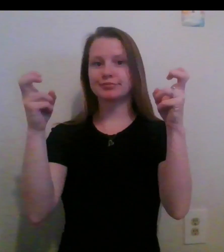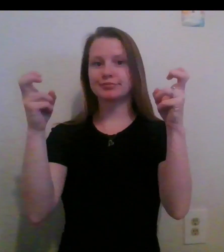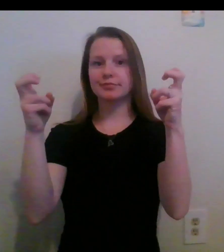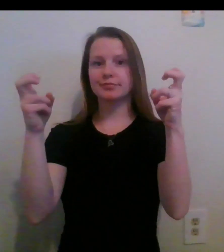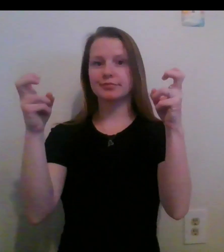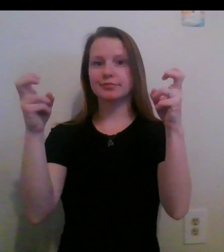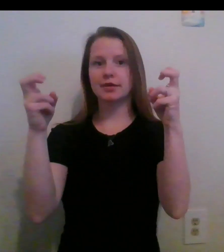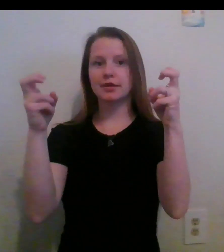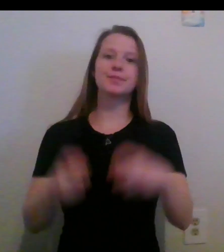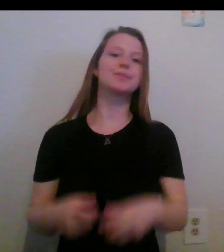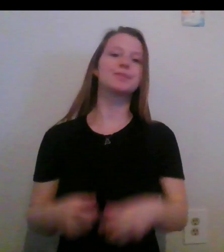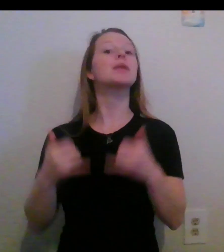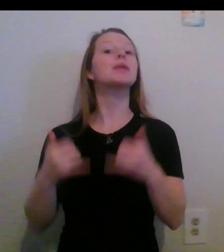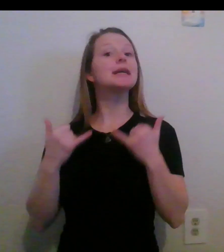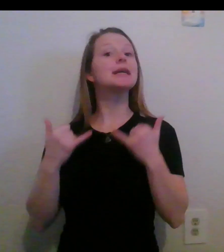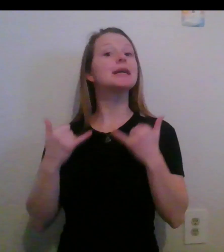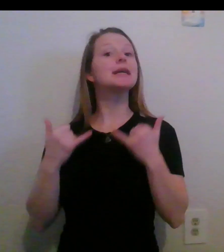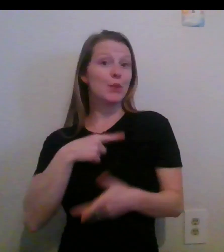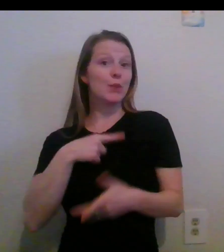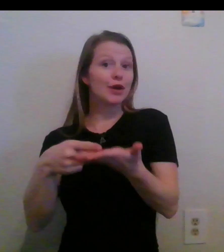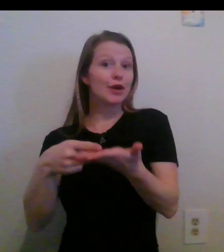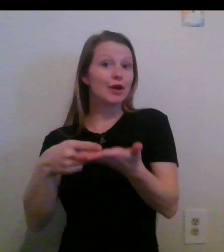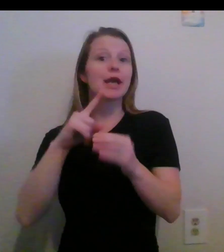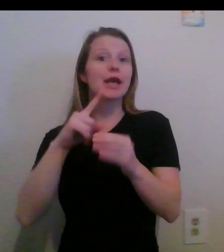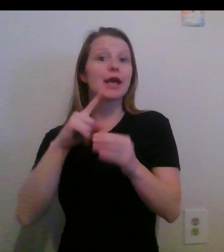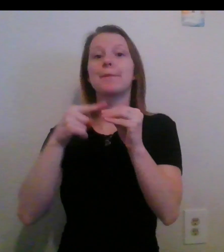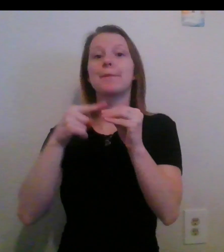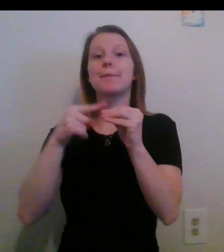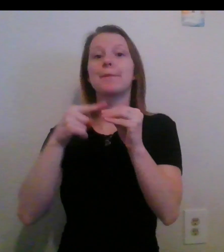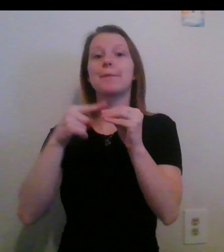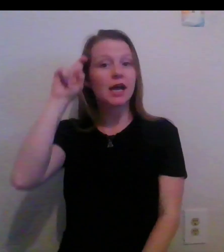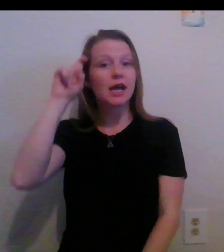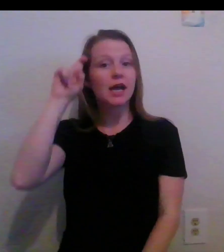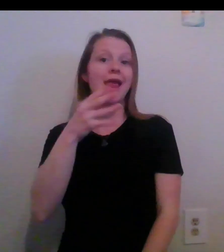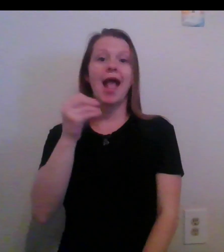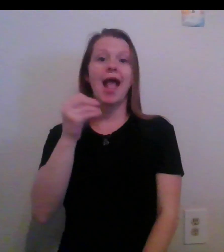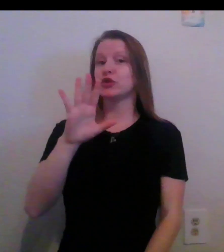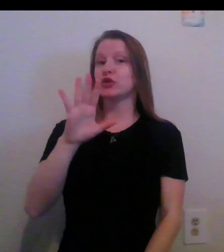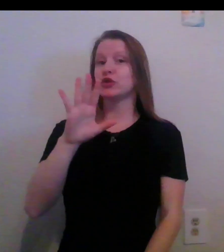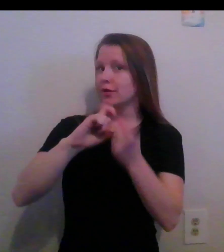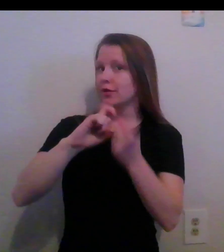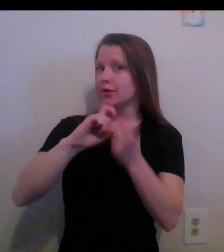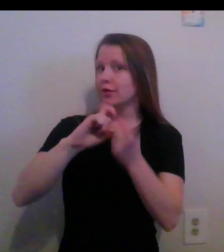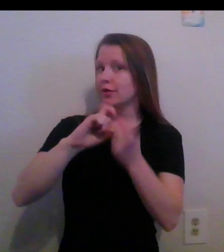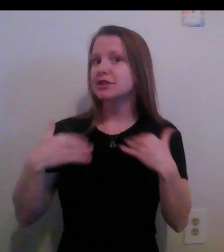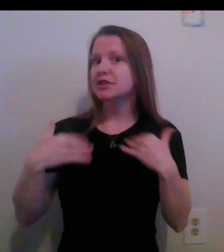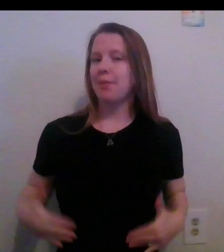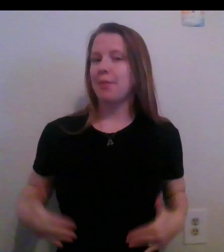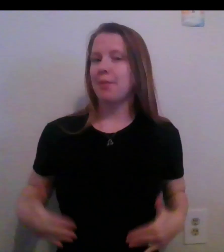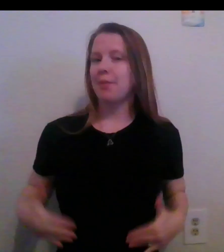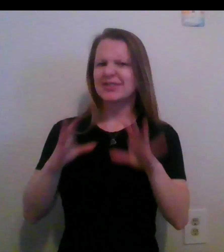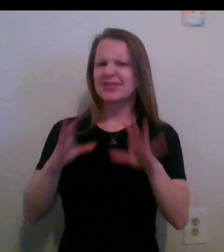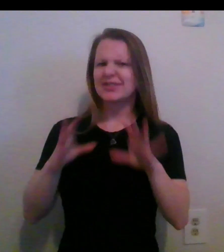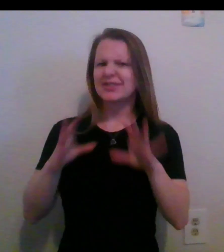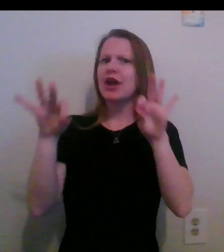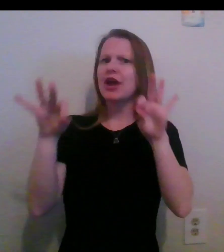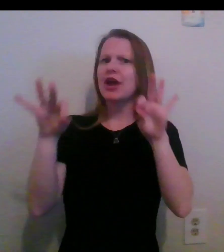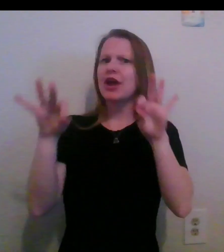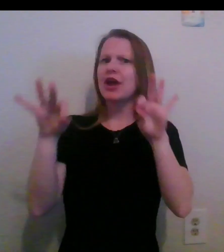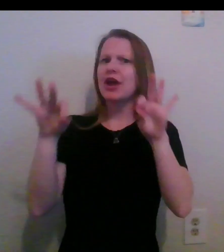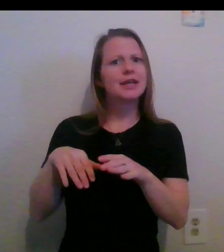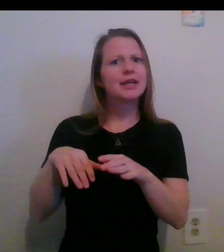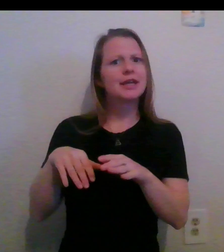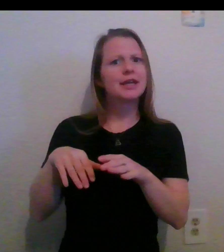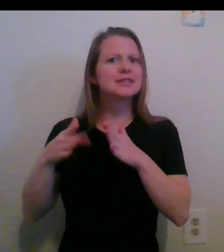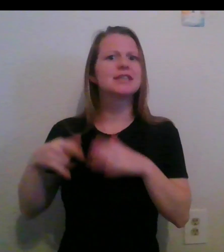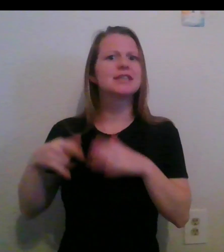Today, we are talking about your sexuality, and your changing body is very important as a process in growing up.